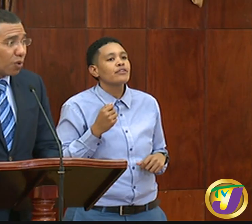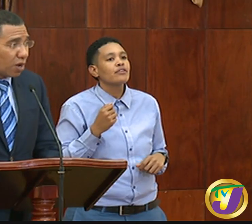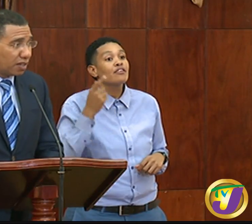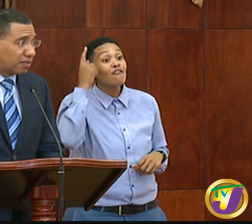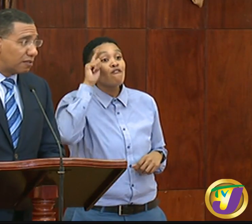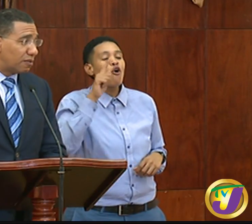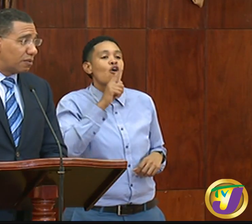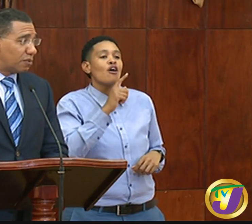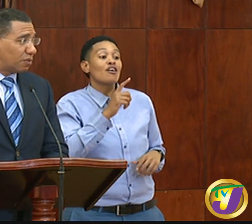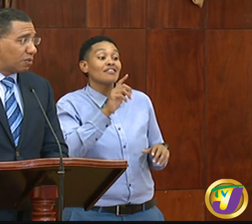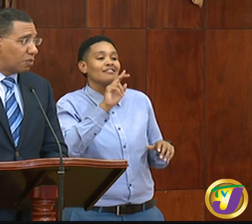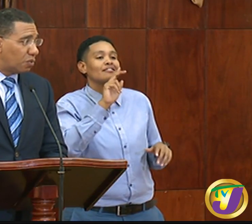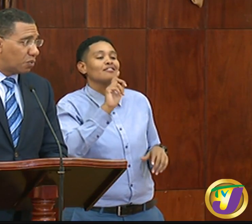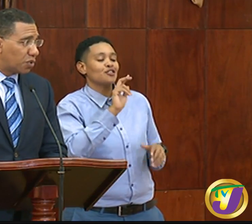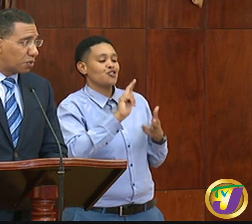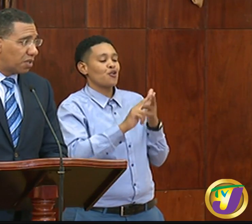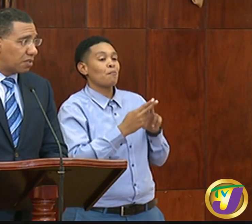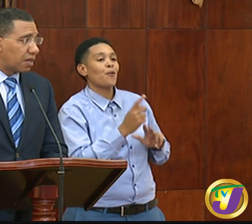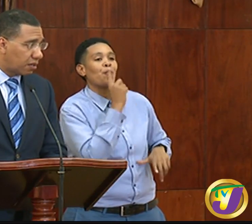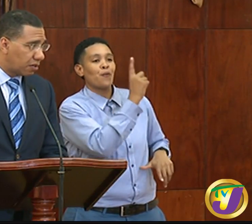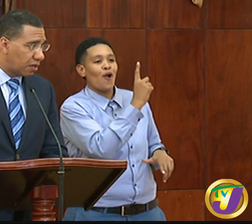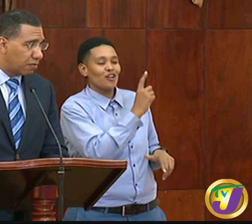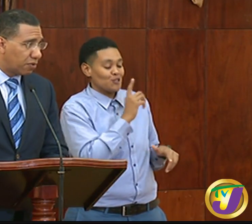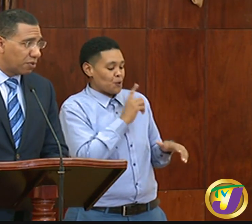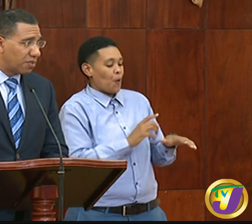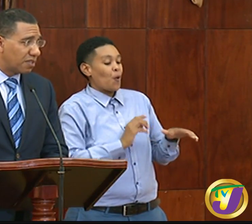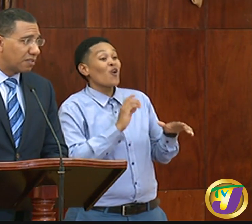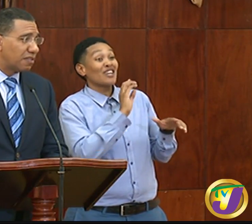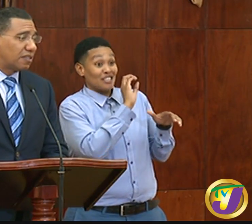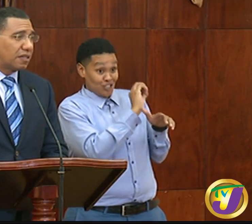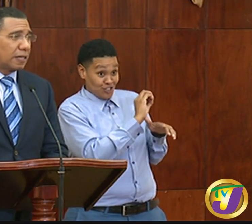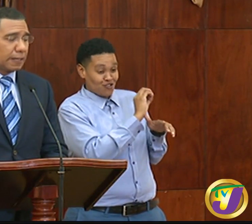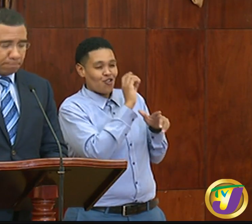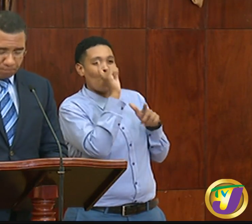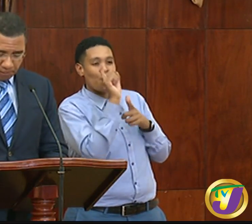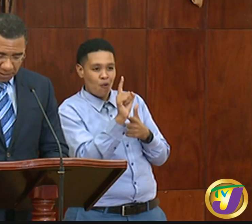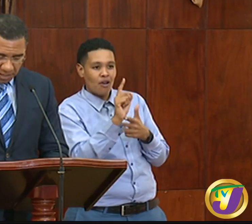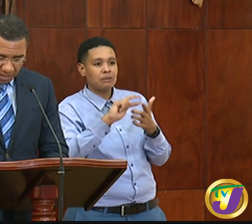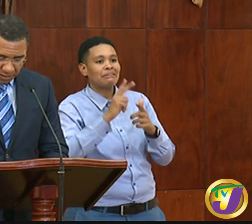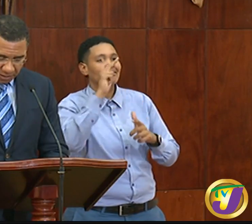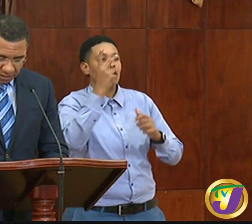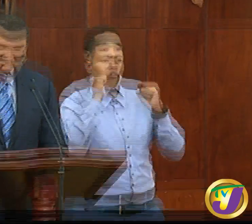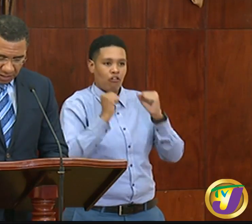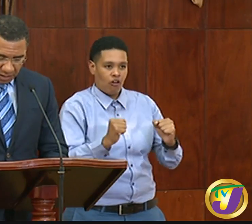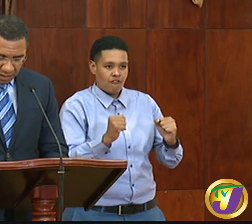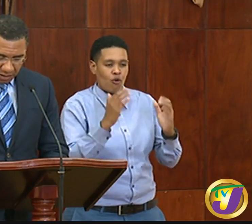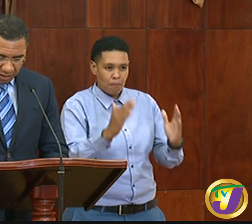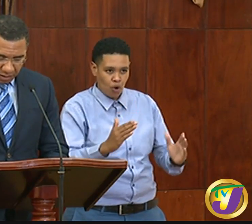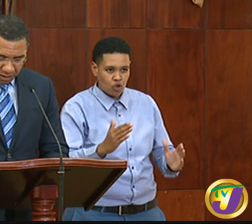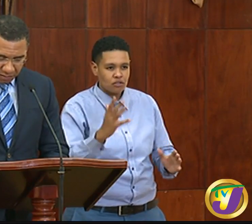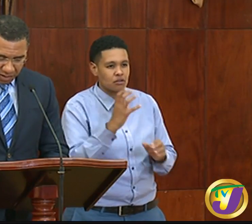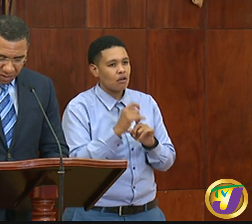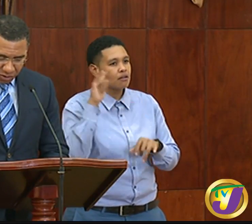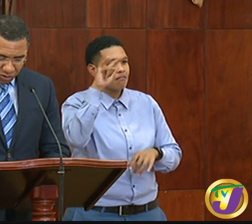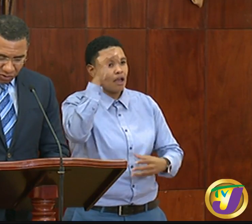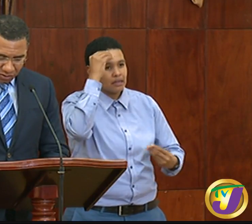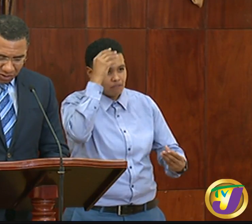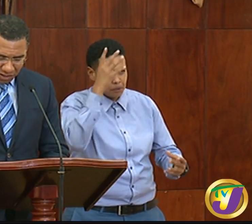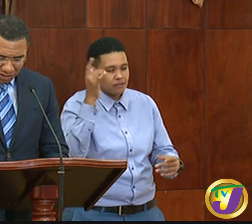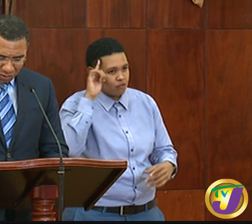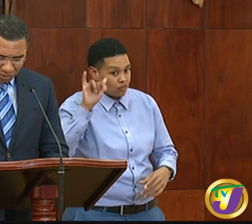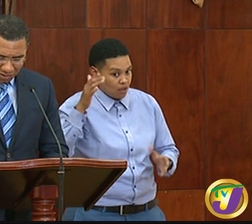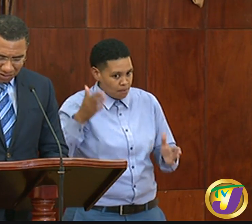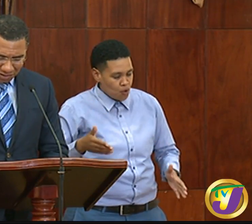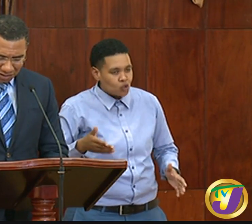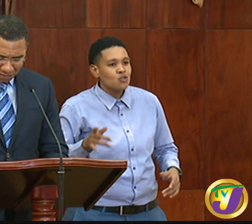patient number 1, which would be the second confirmed case. And let me just,